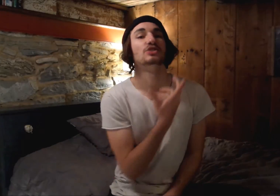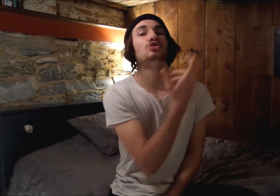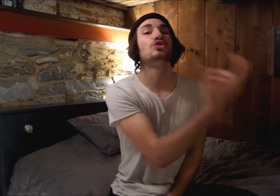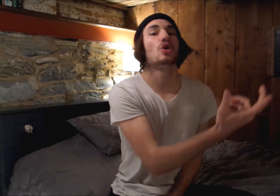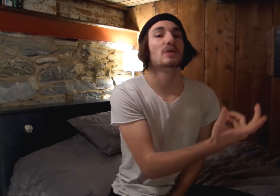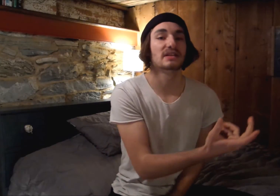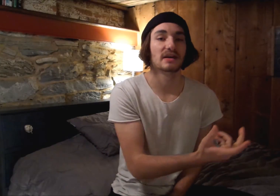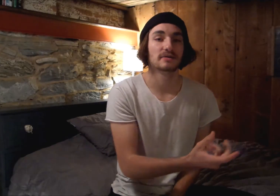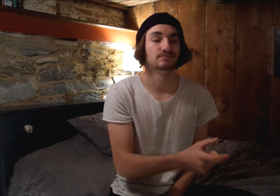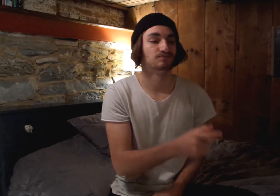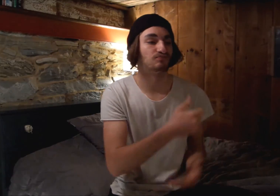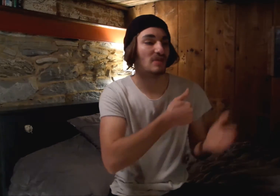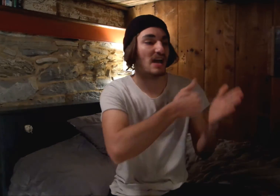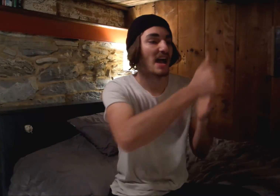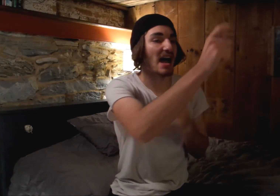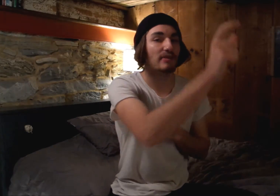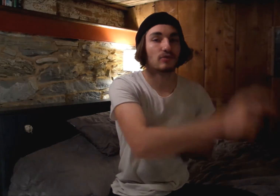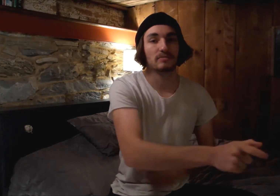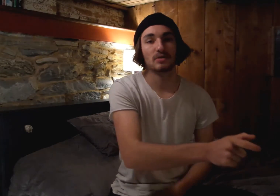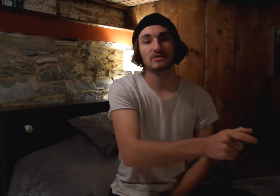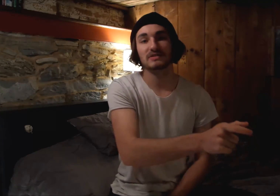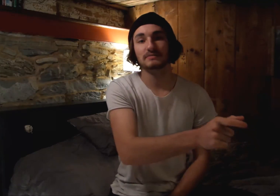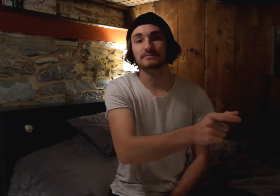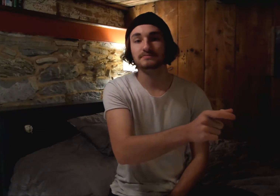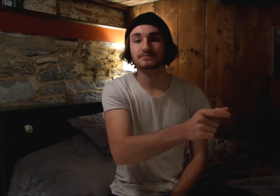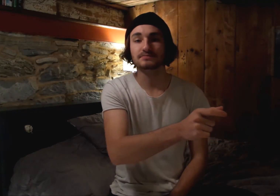you're going there. Every person.